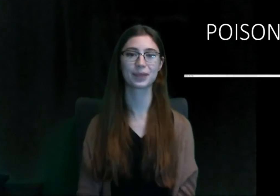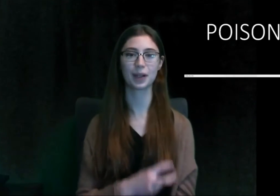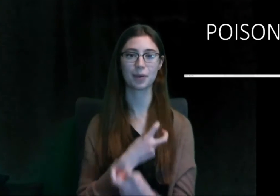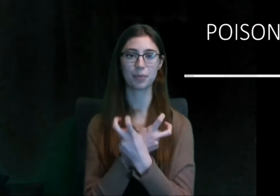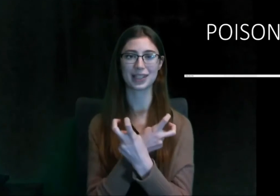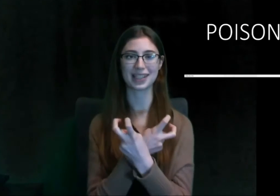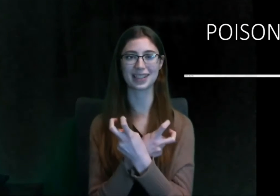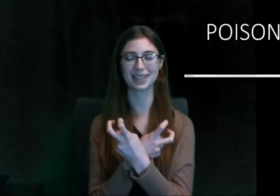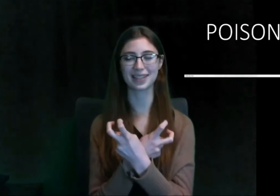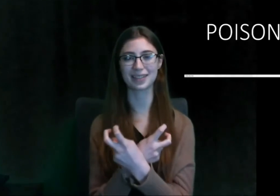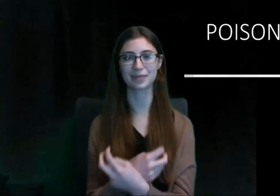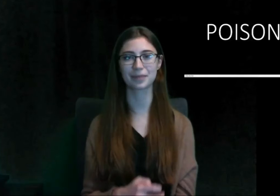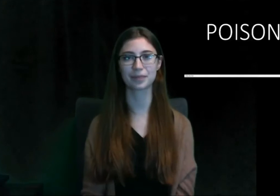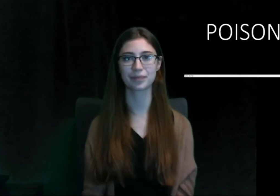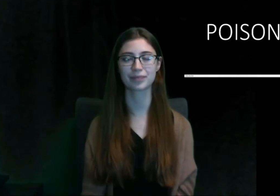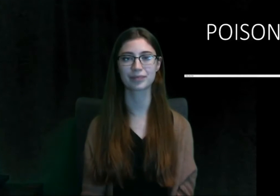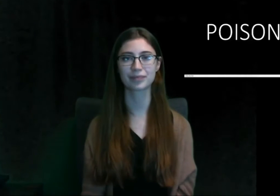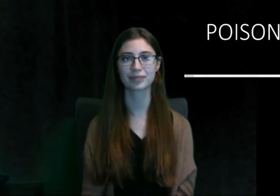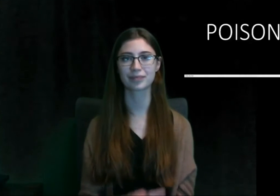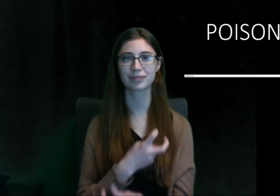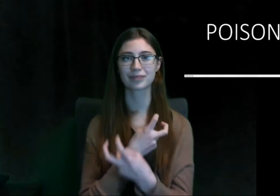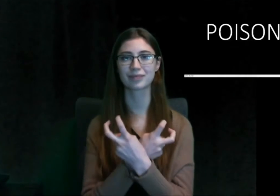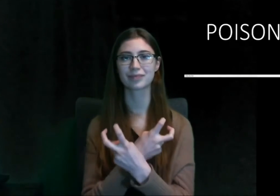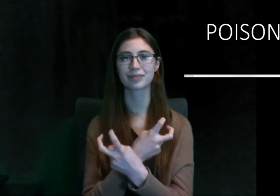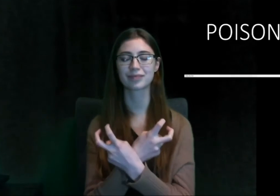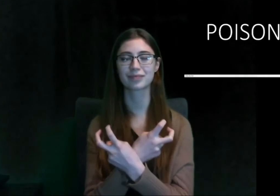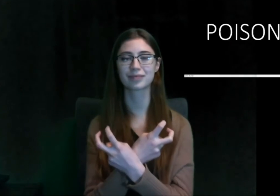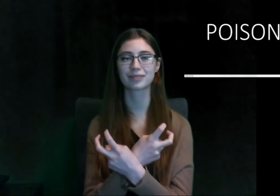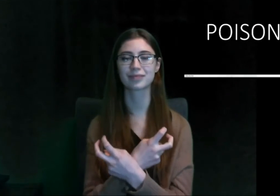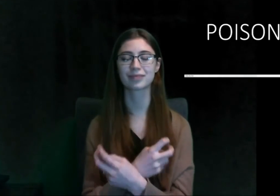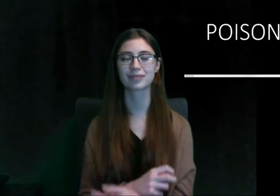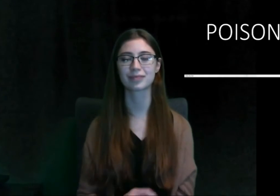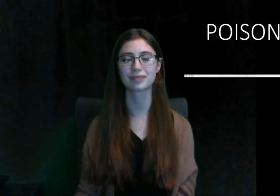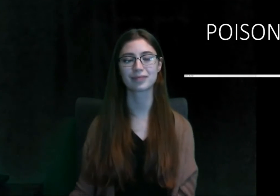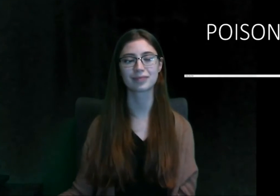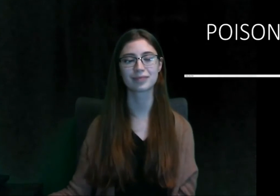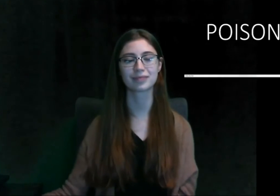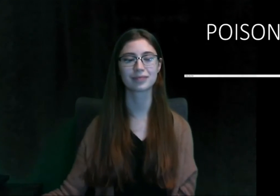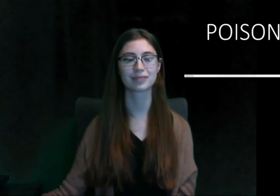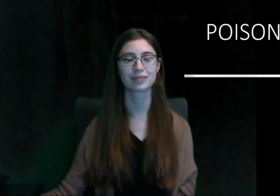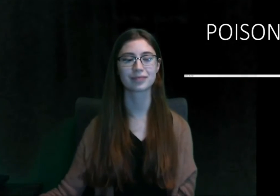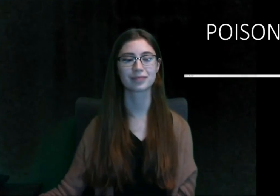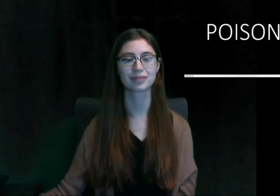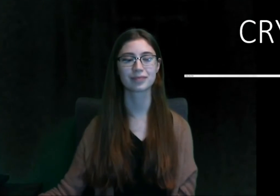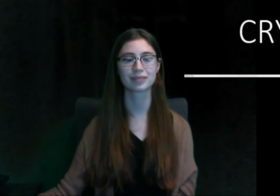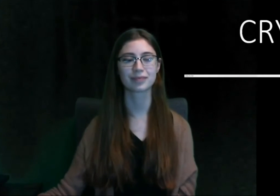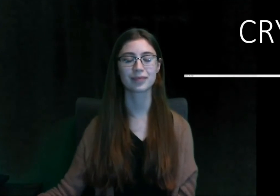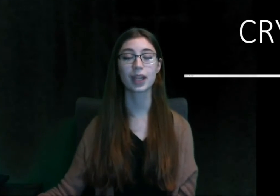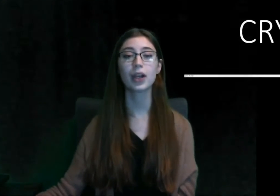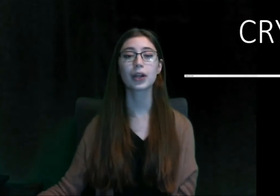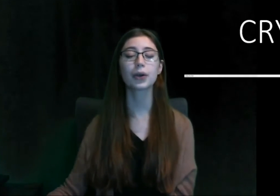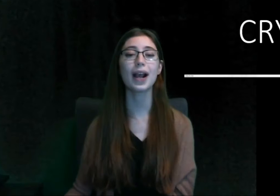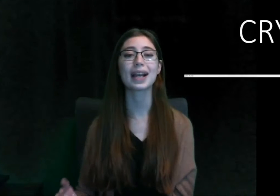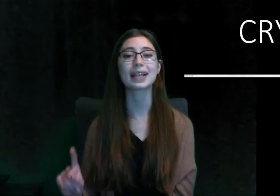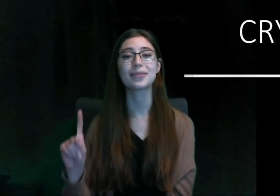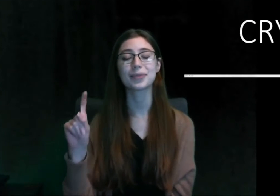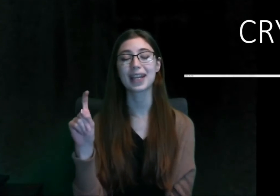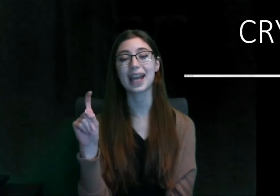Poisonous. Cry. X